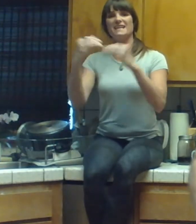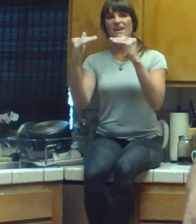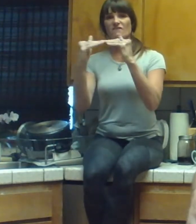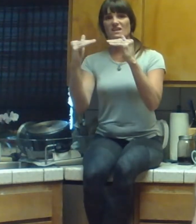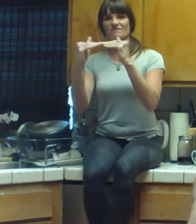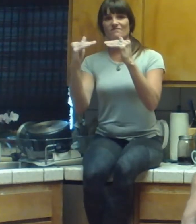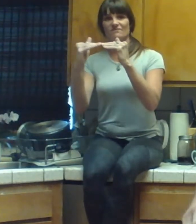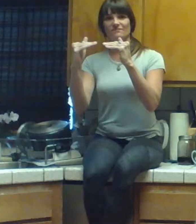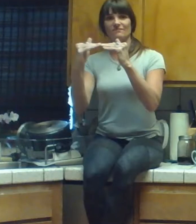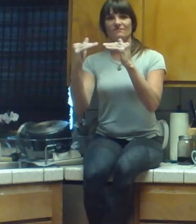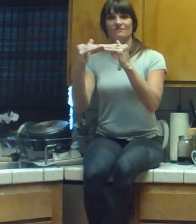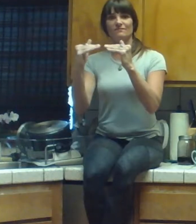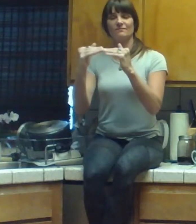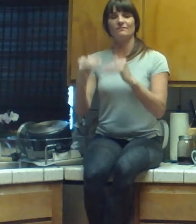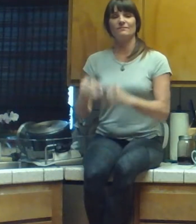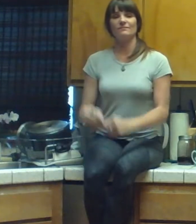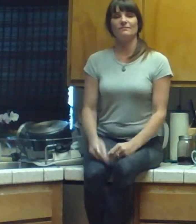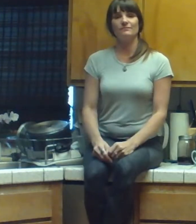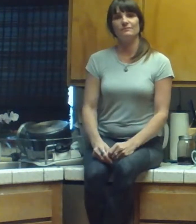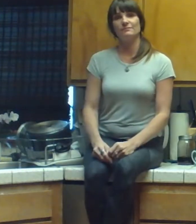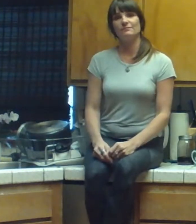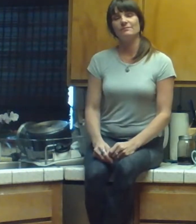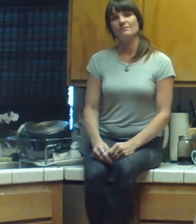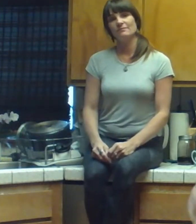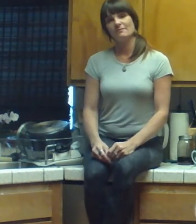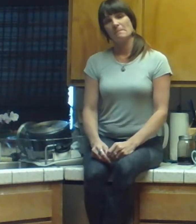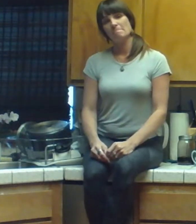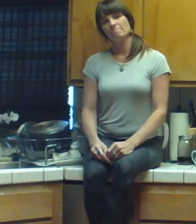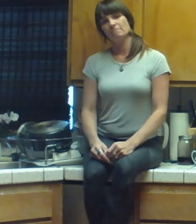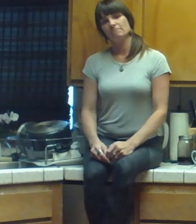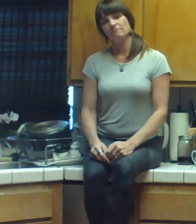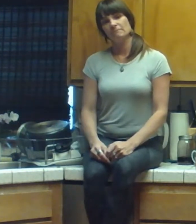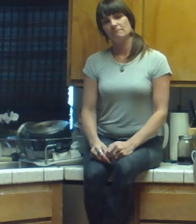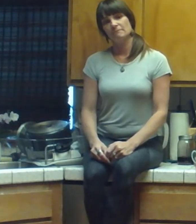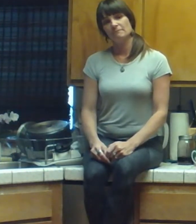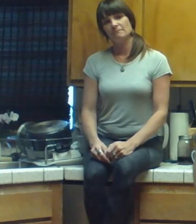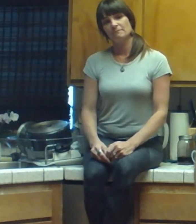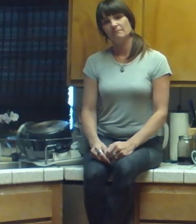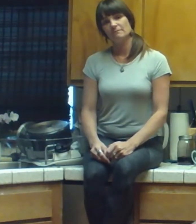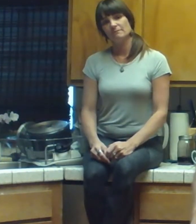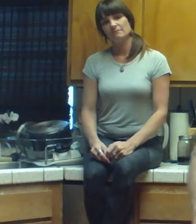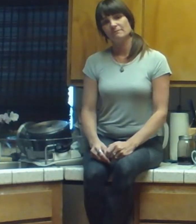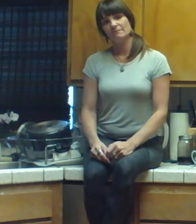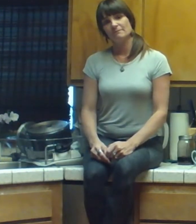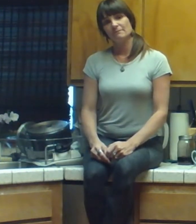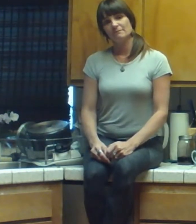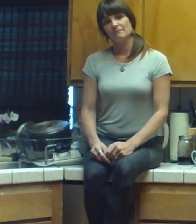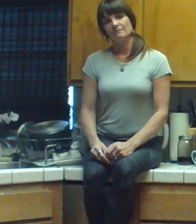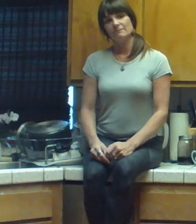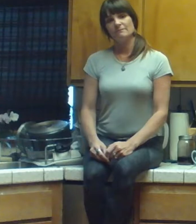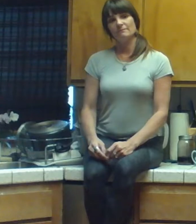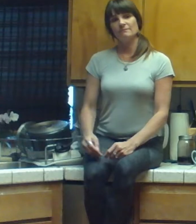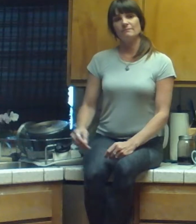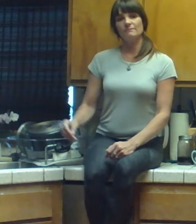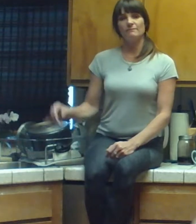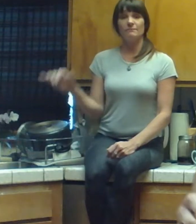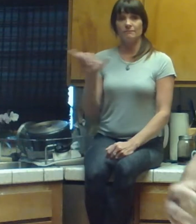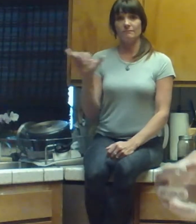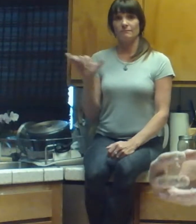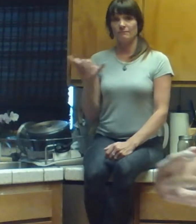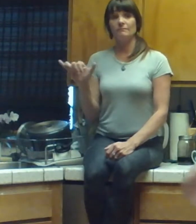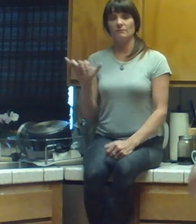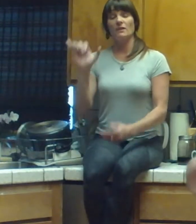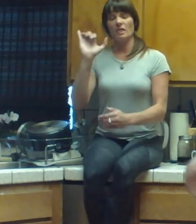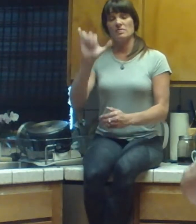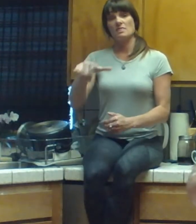Also, when I start working the dough like this and kneading it, I'm helping the gluten